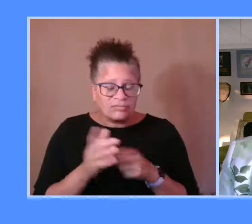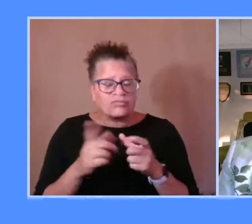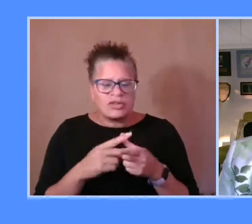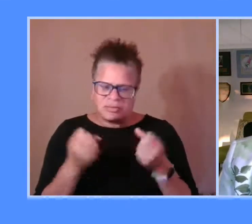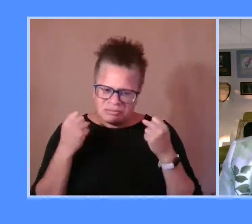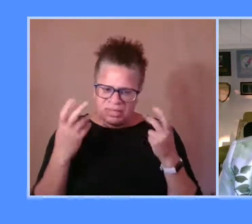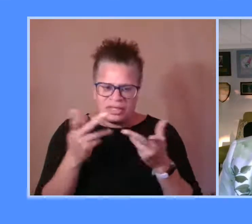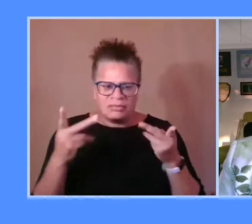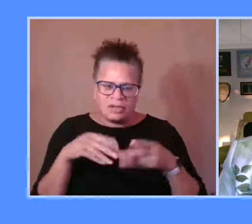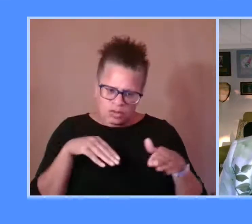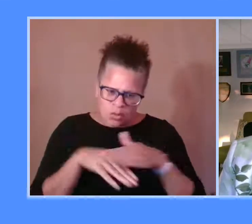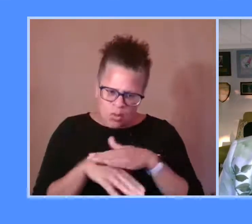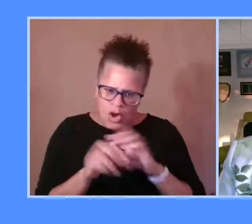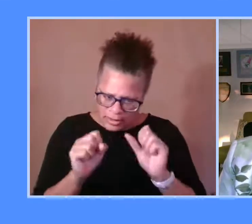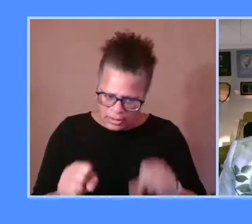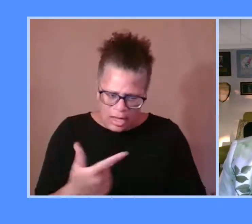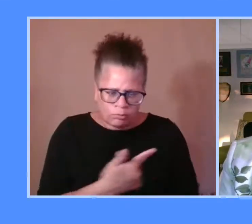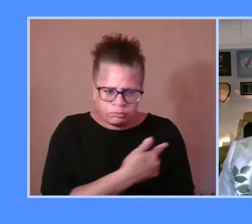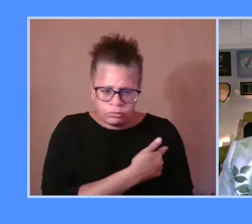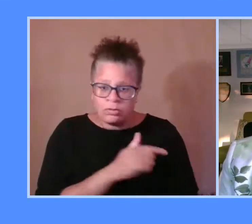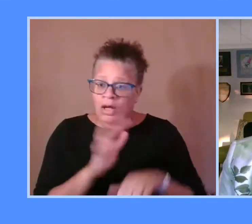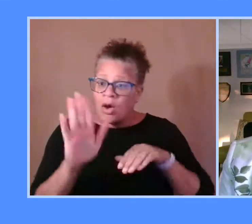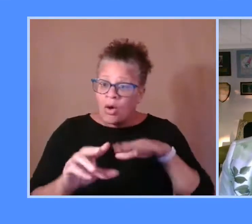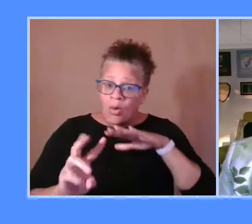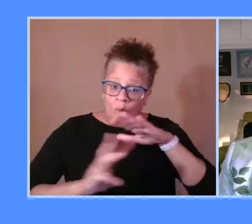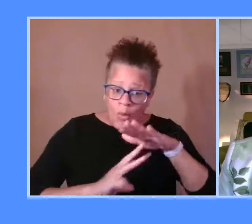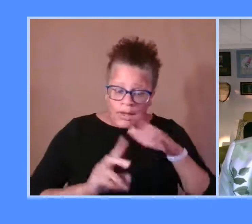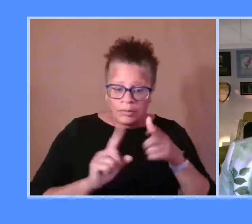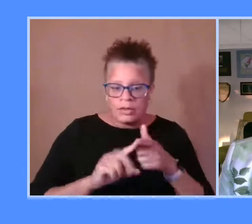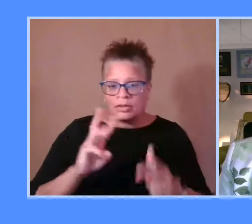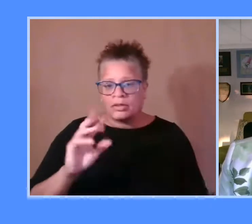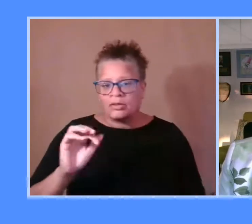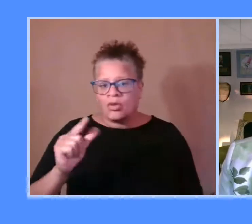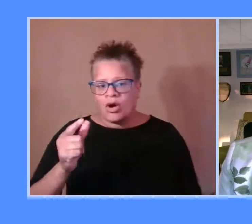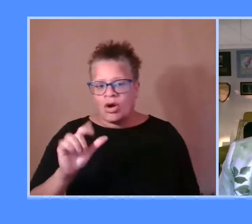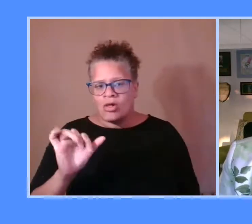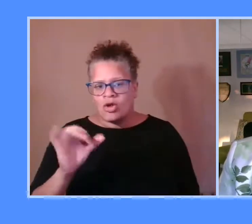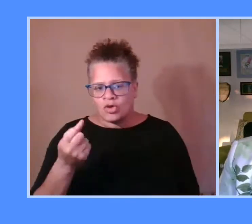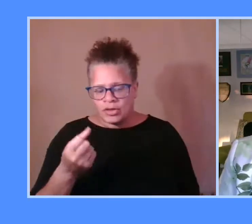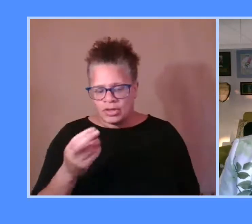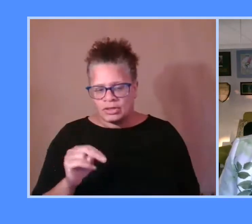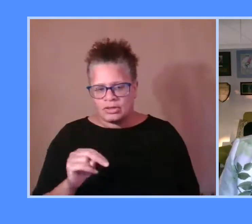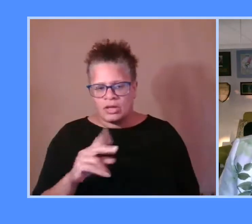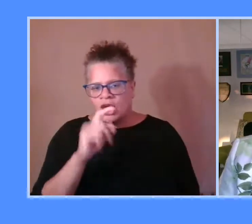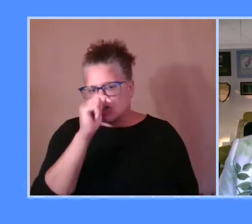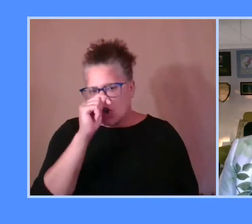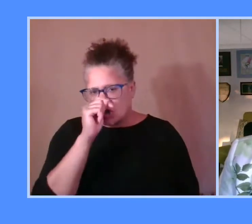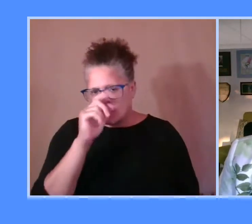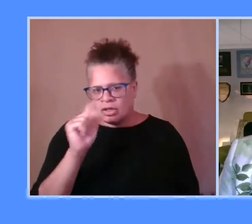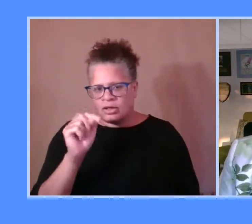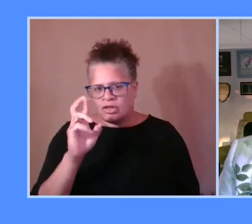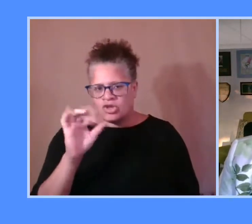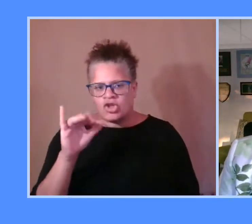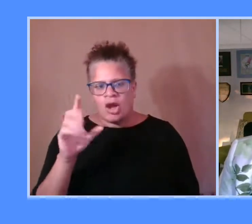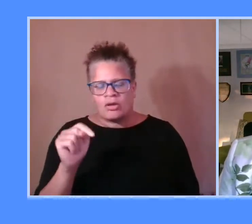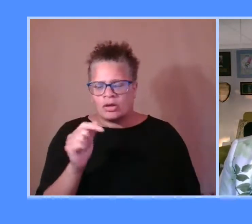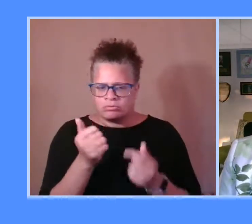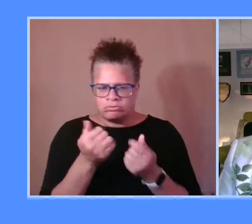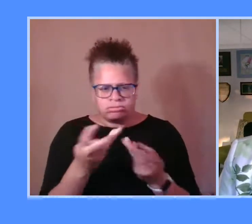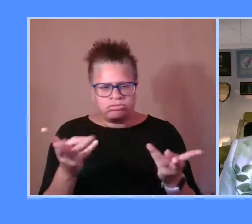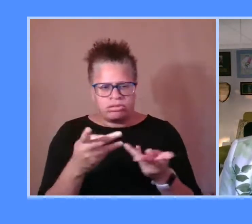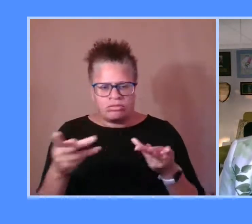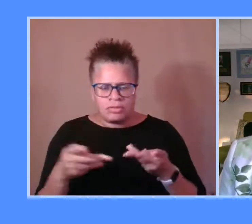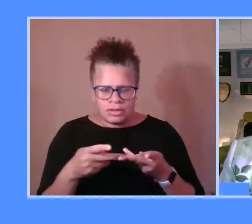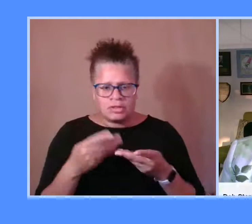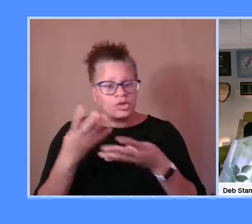many walk-in clinics at Wegmans, at Walgreens, Target, you name it. There's screenings that can be done